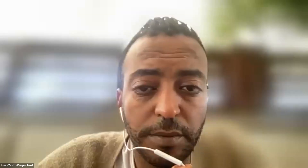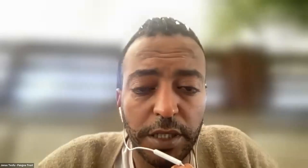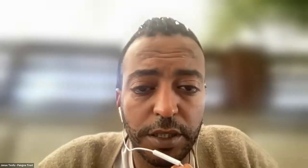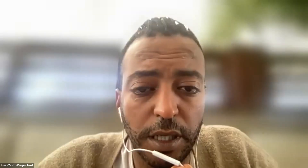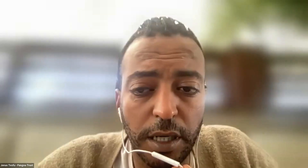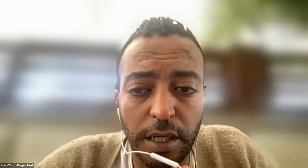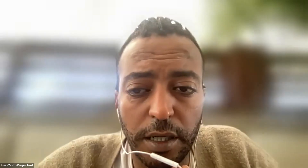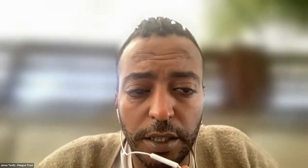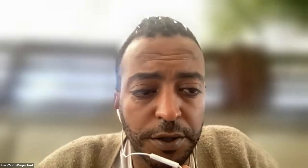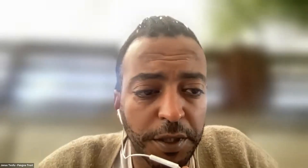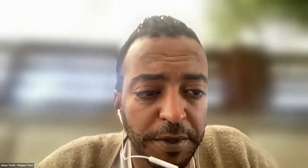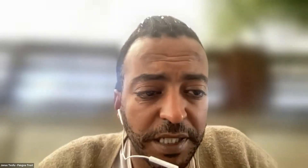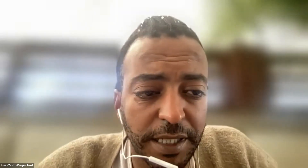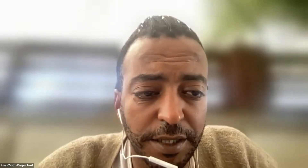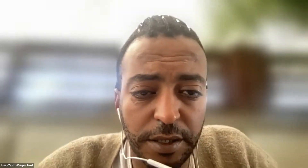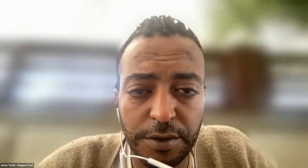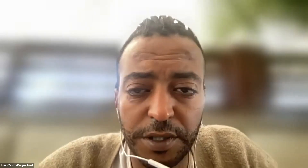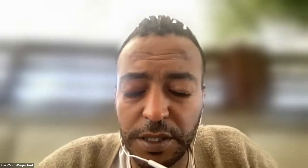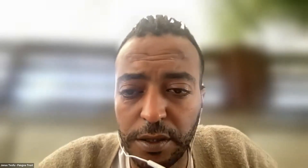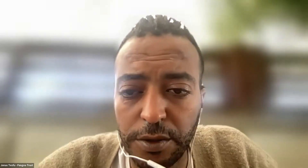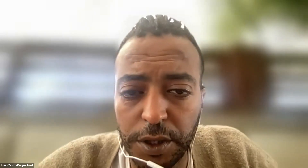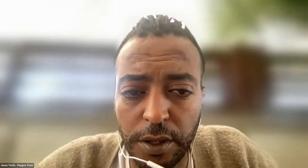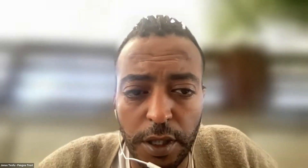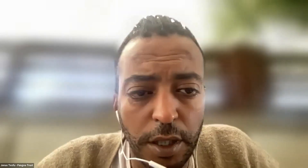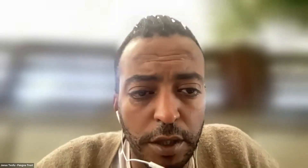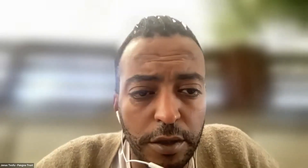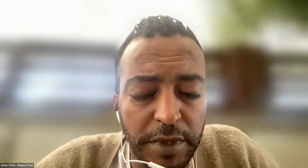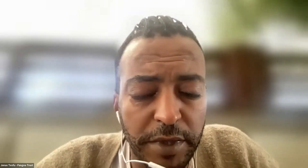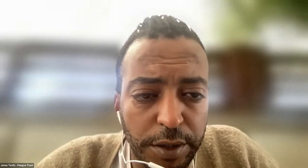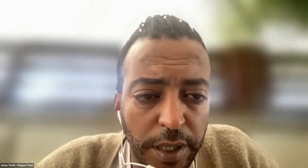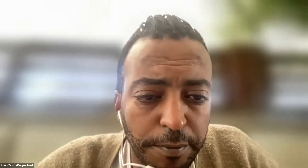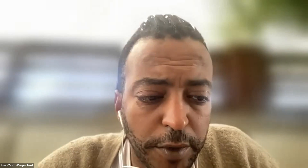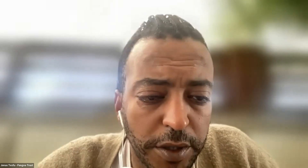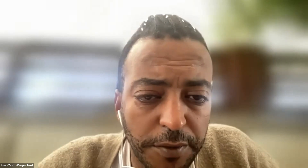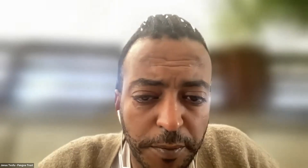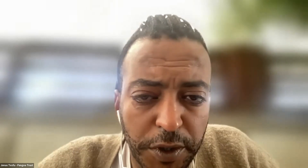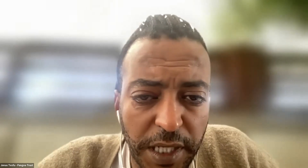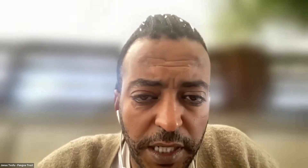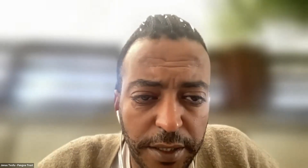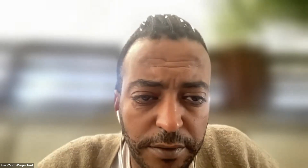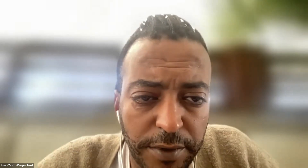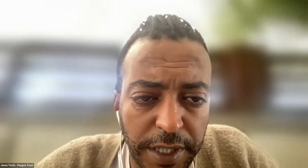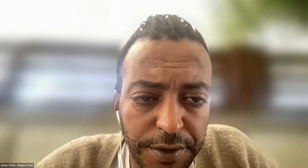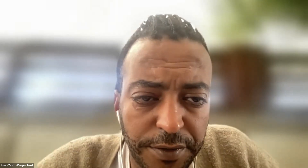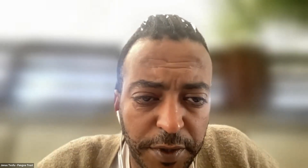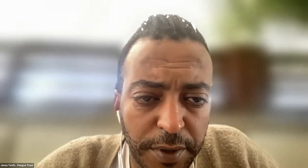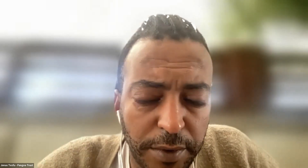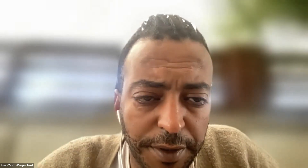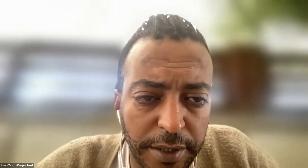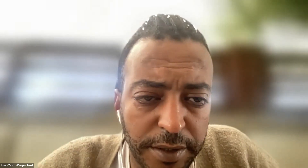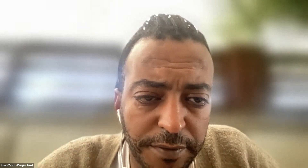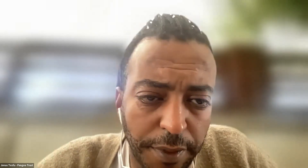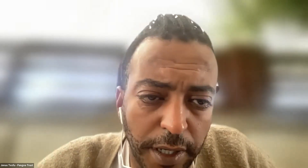Thank you so much. Interesting presentation, interesting solution. You mentioned that the cost of the prosthetic ranges